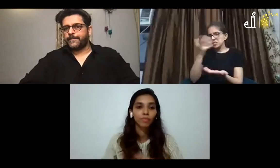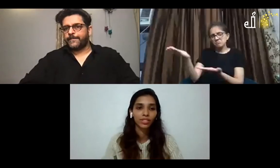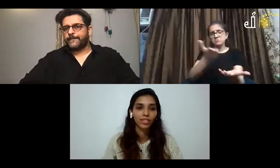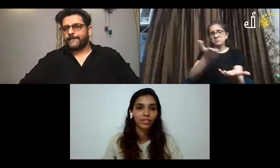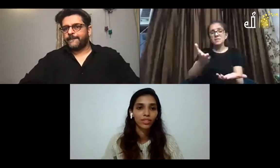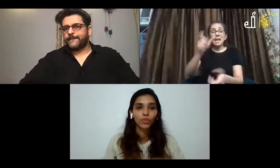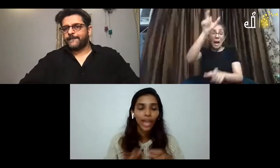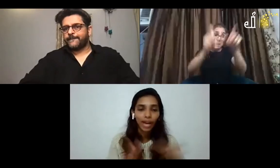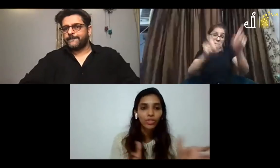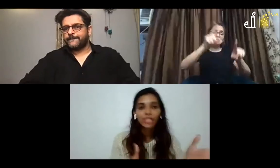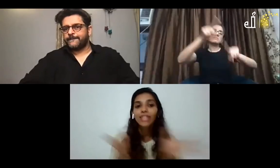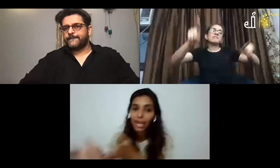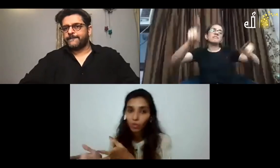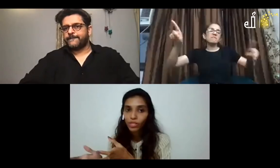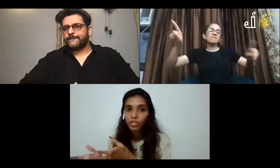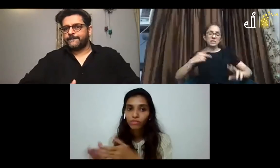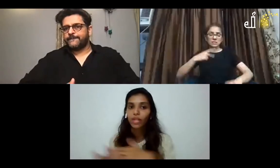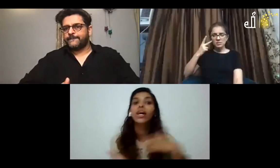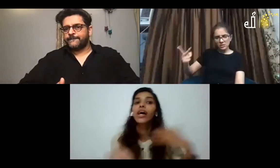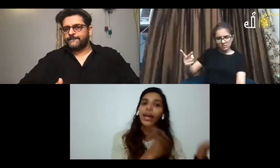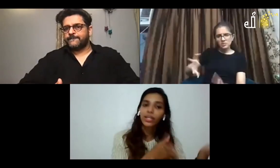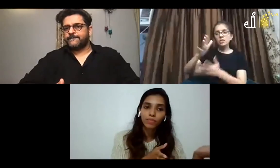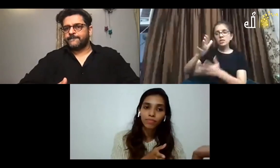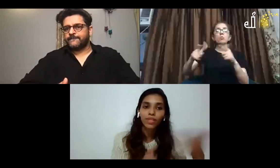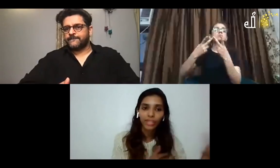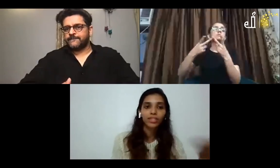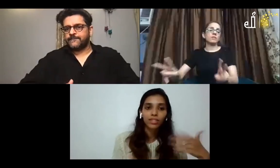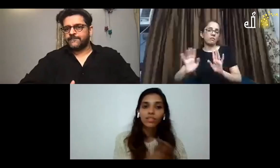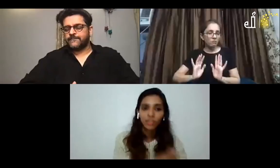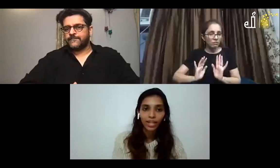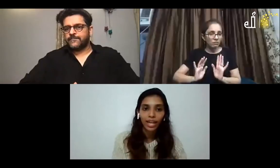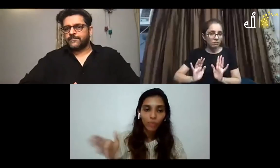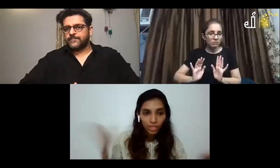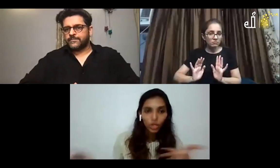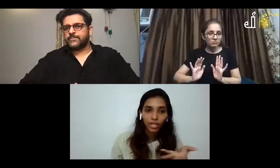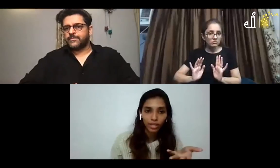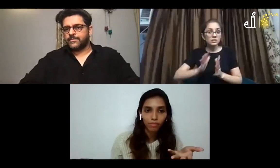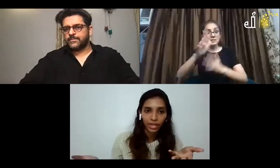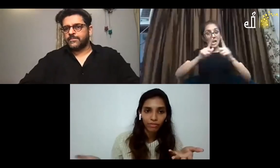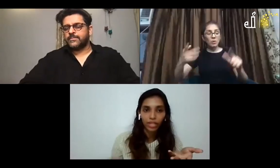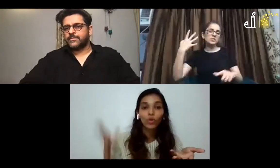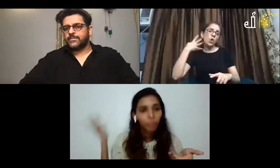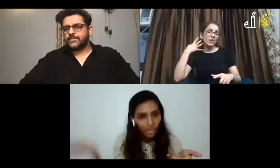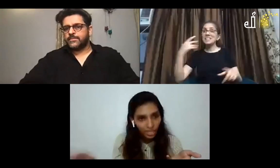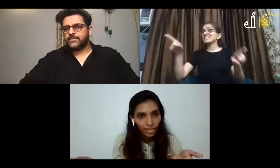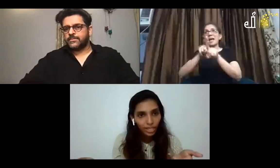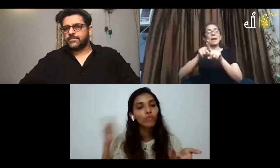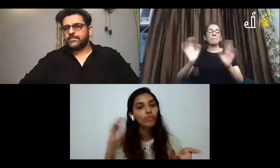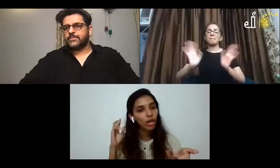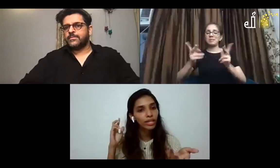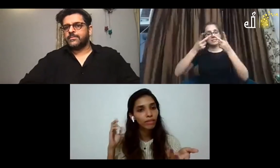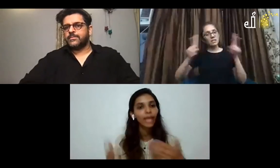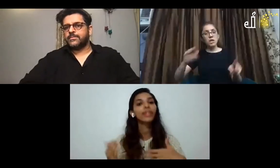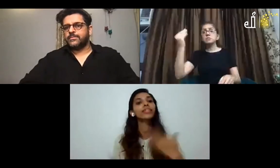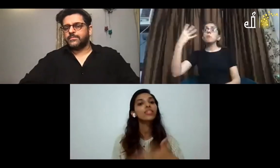depends on the person. So we have to see sign language different and like sign language and cochlear implant differently. One person can go